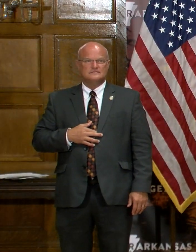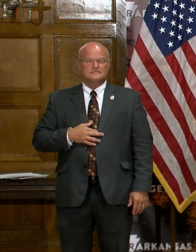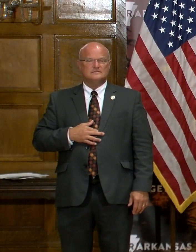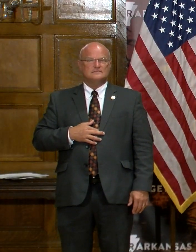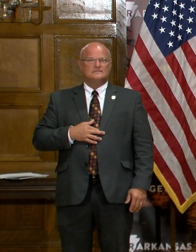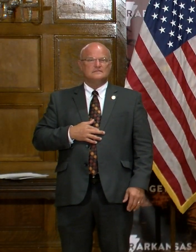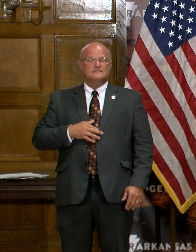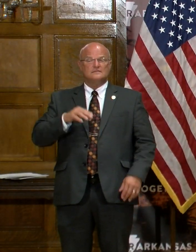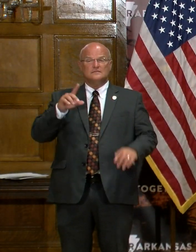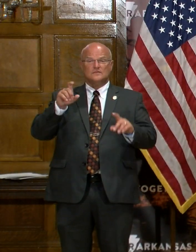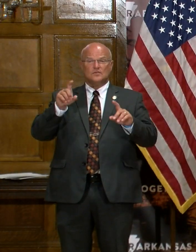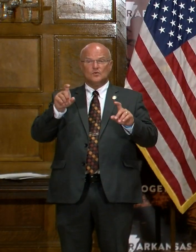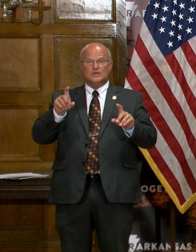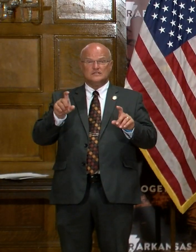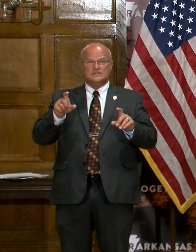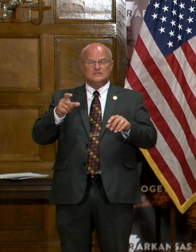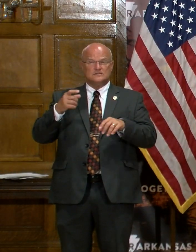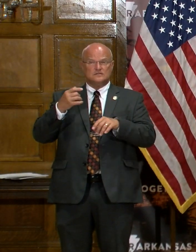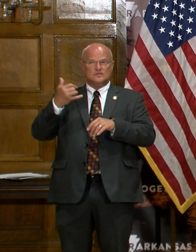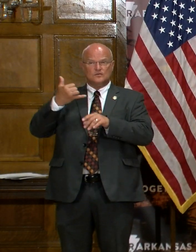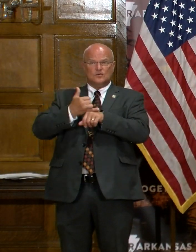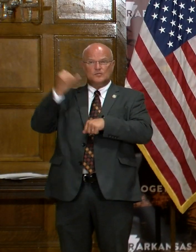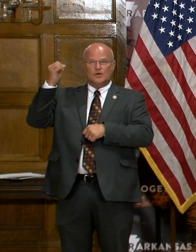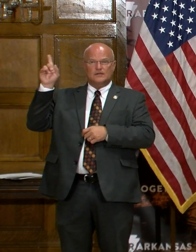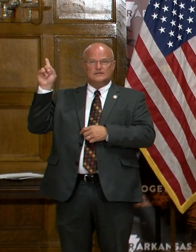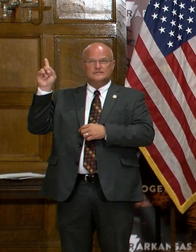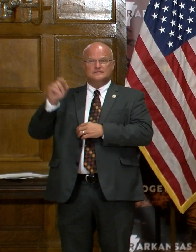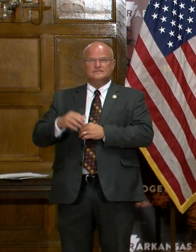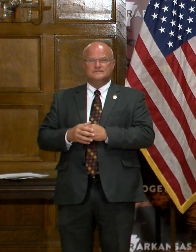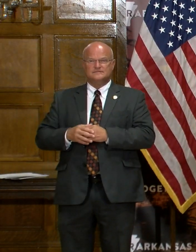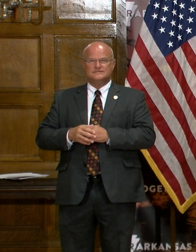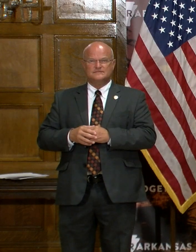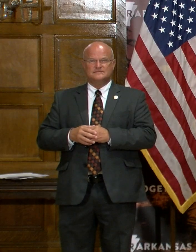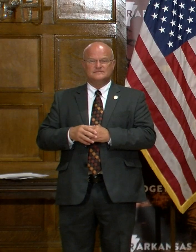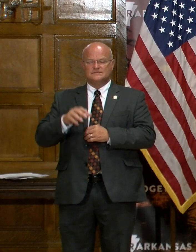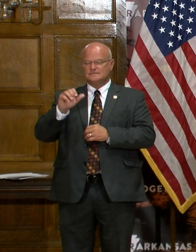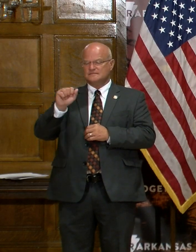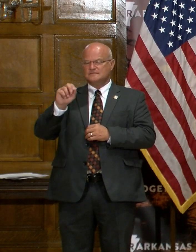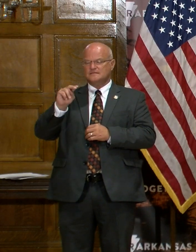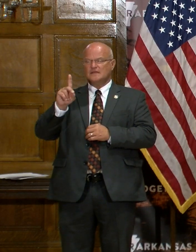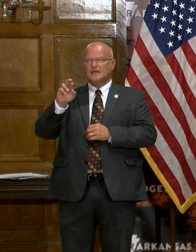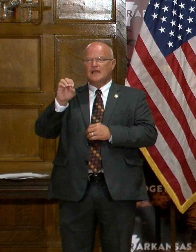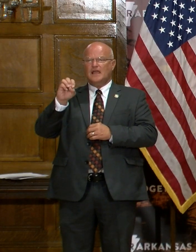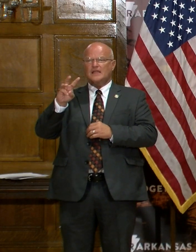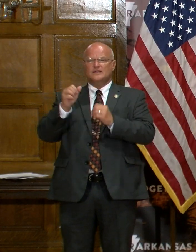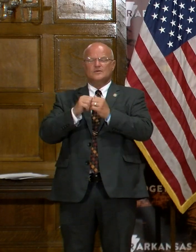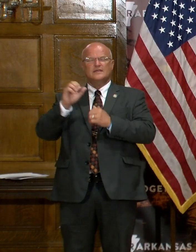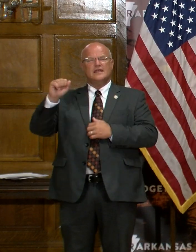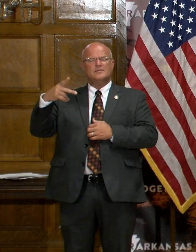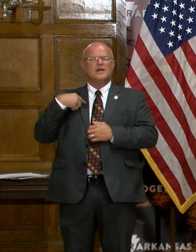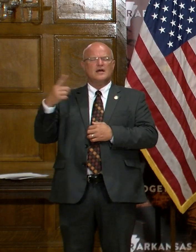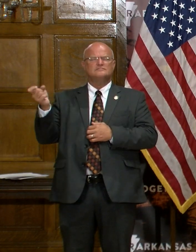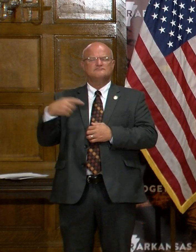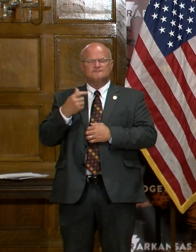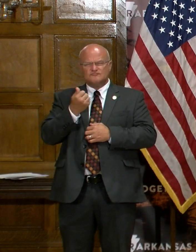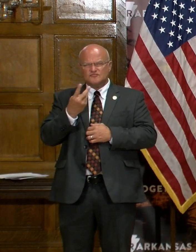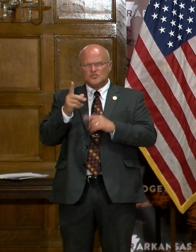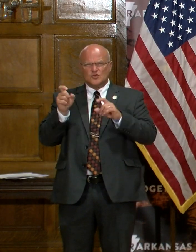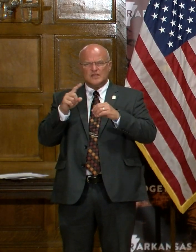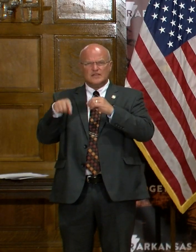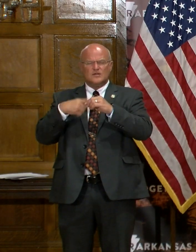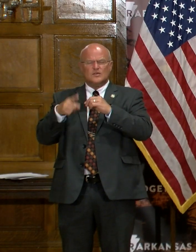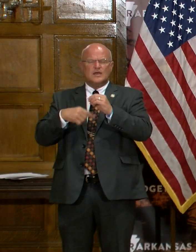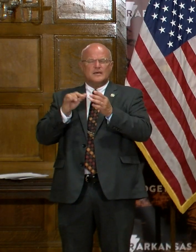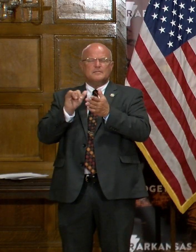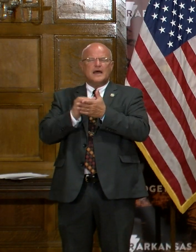Are there any other questions remotely? Yes. Yeah, Governor, this is Andrew with AP. I want to ask you a couple questions